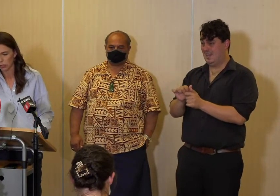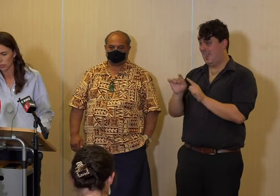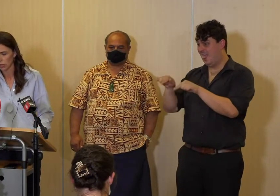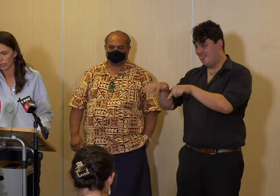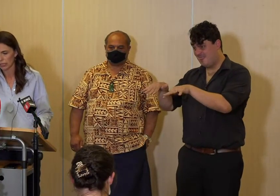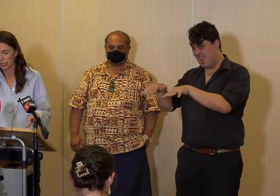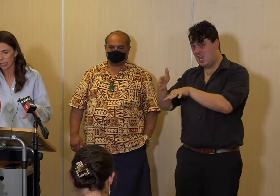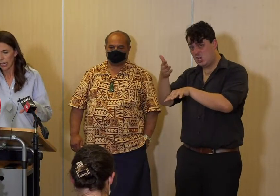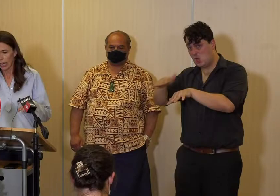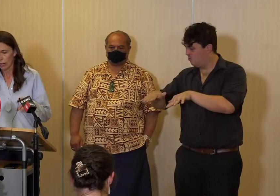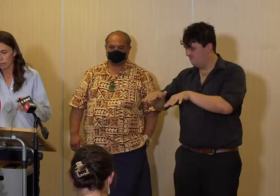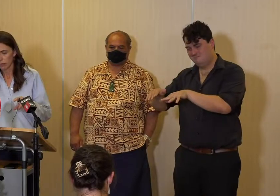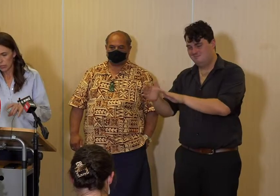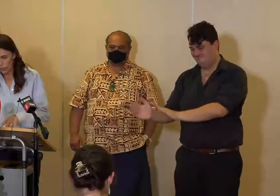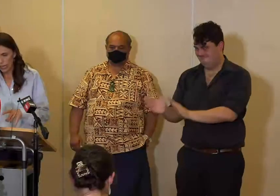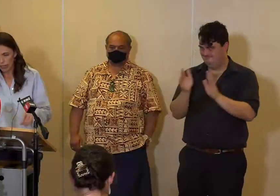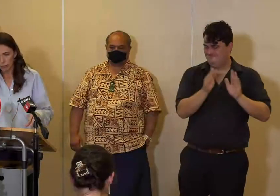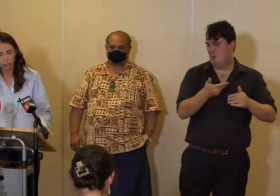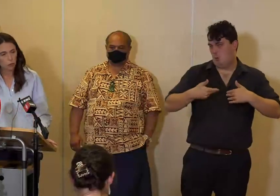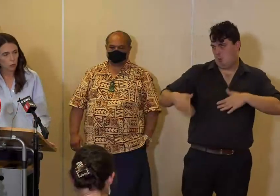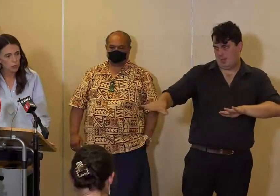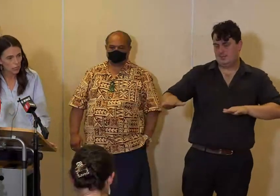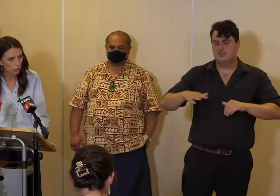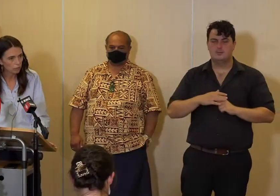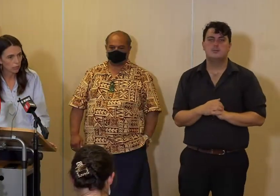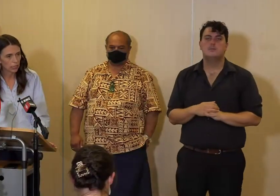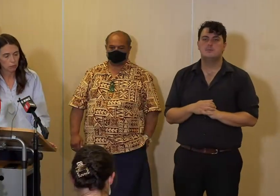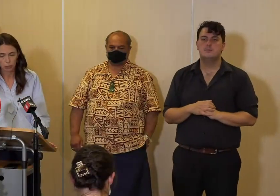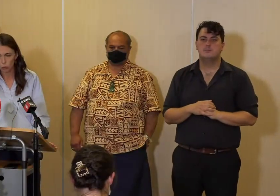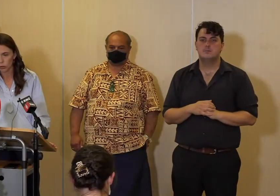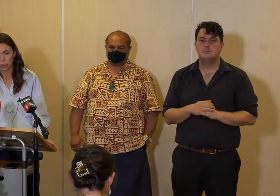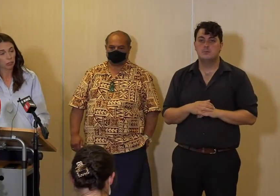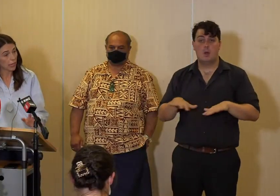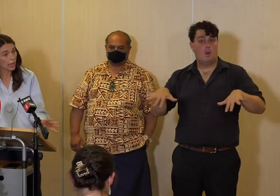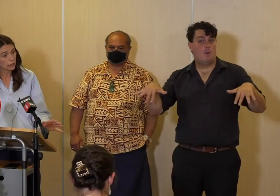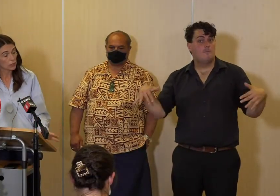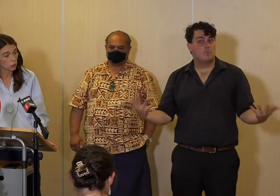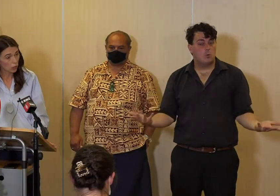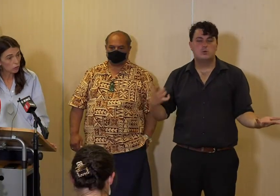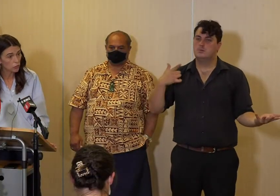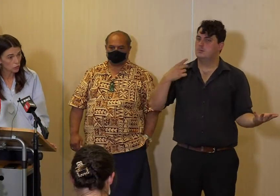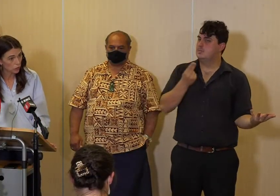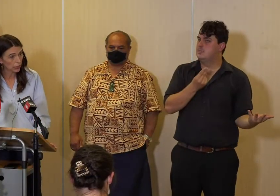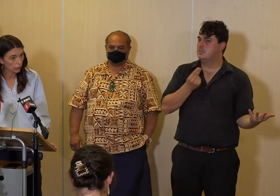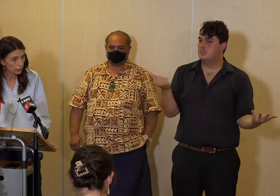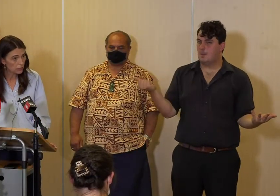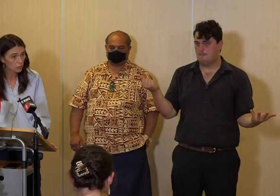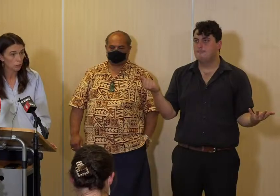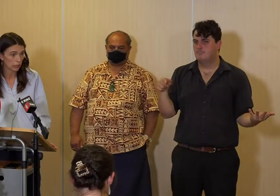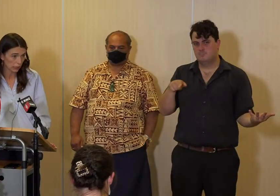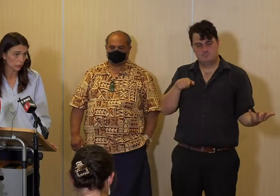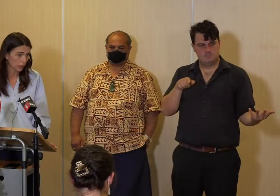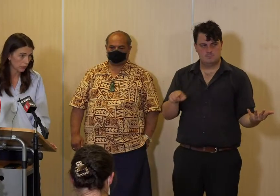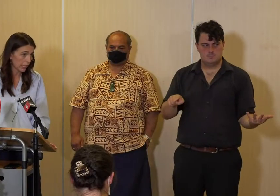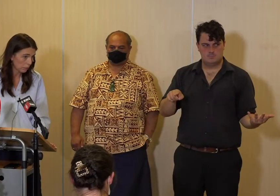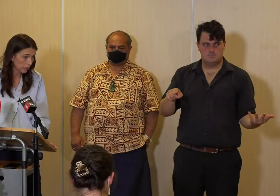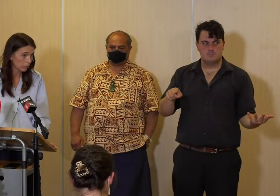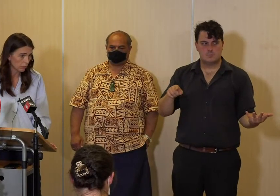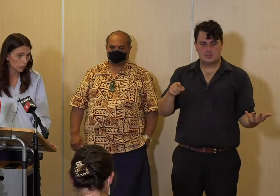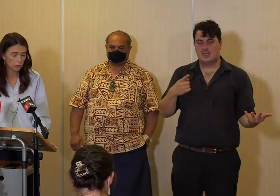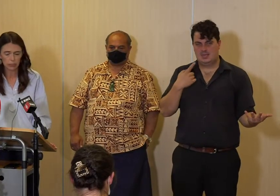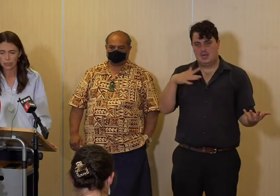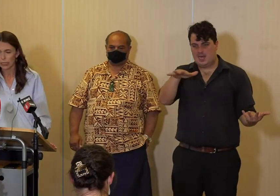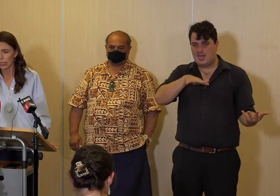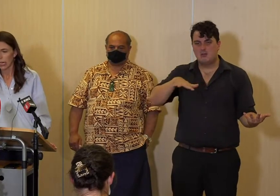those coastlines. There have been, of course, some precautionary acts as well for certain areas, particularly where there were